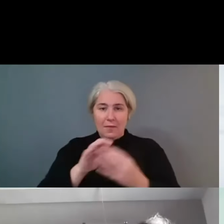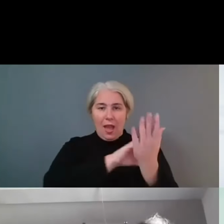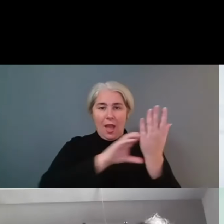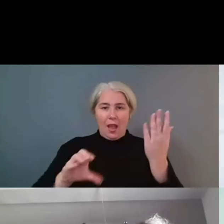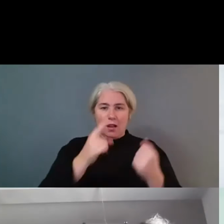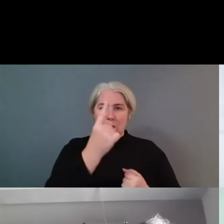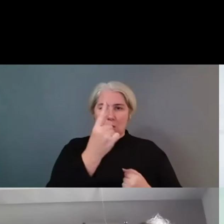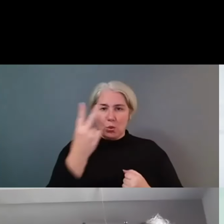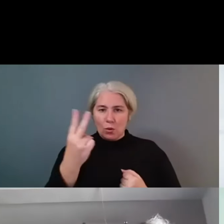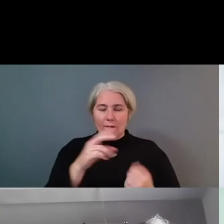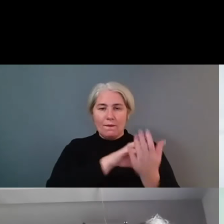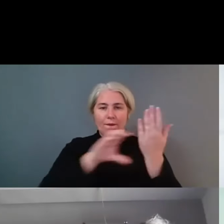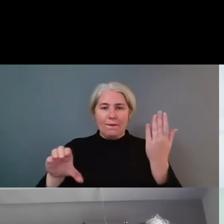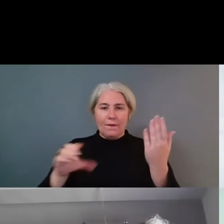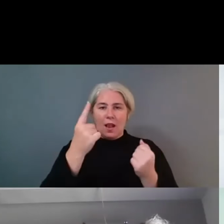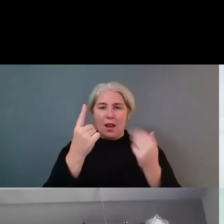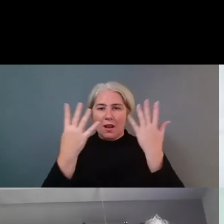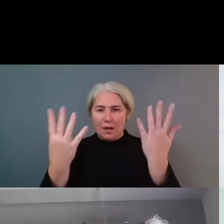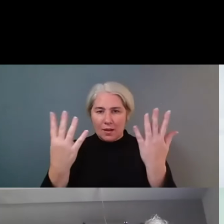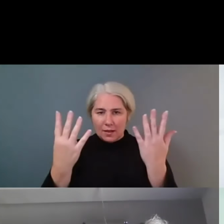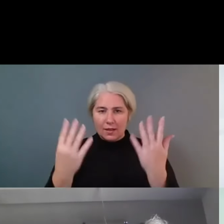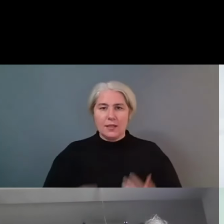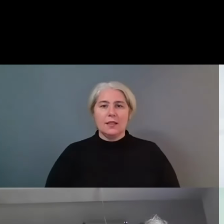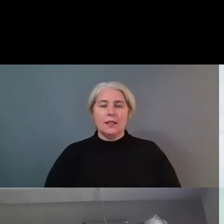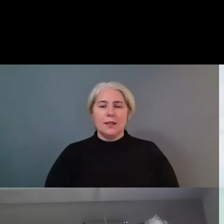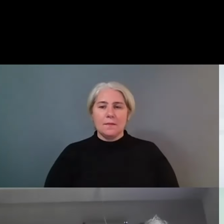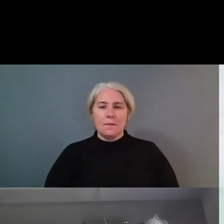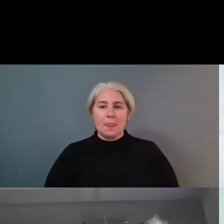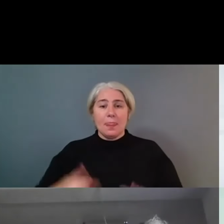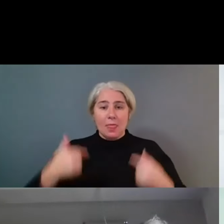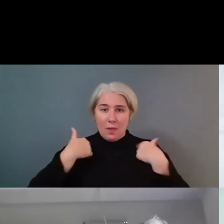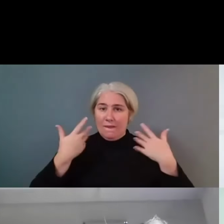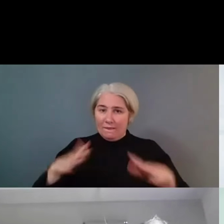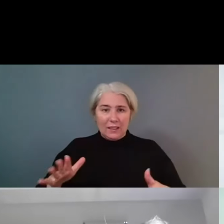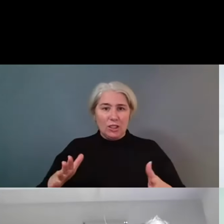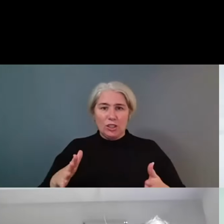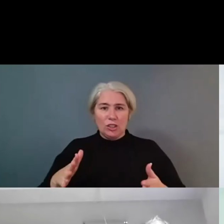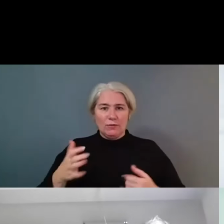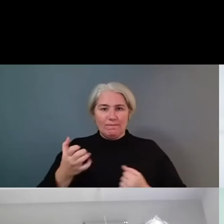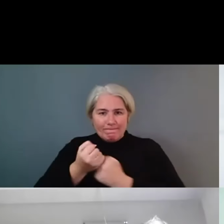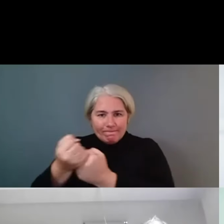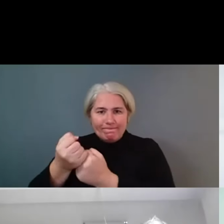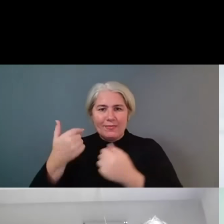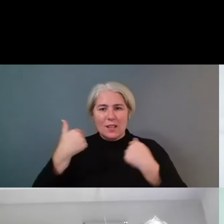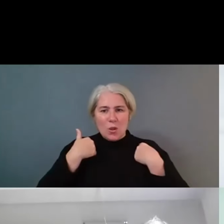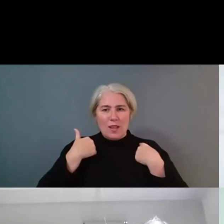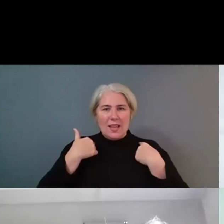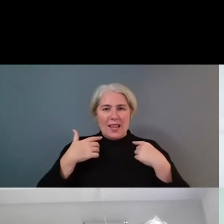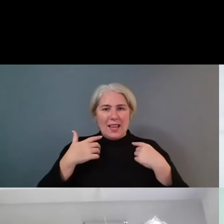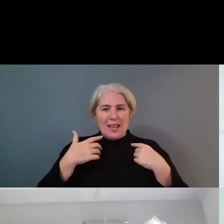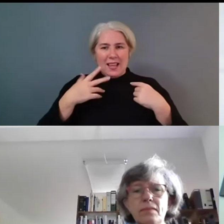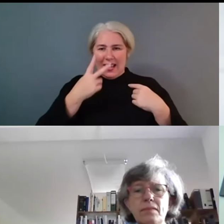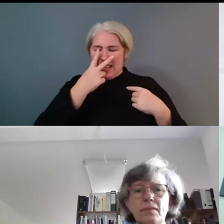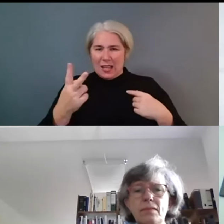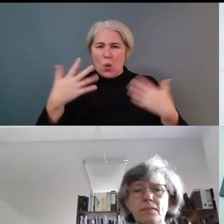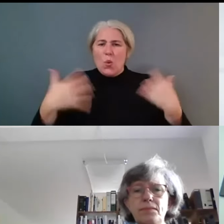19 that we've seen and we provided within our support how discriminatory might